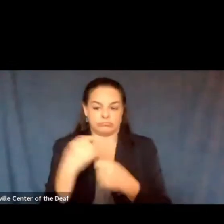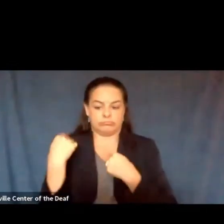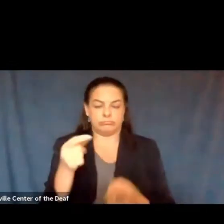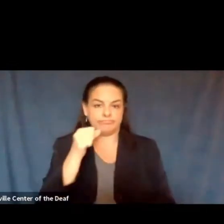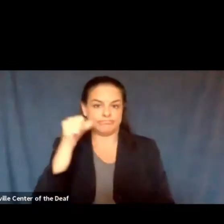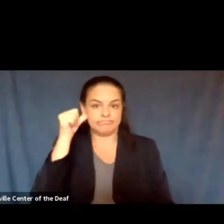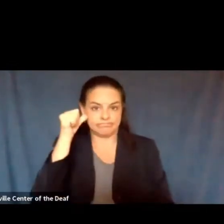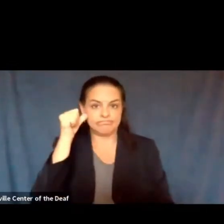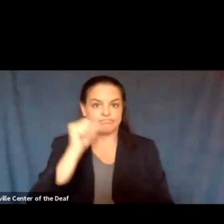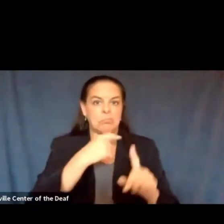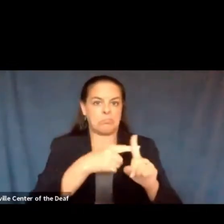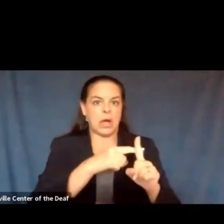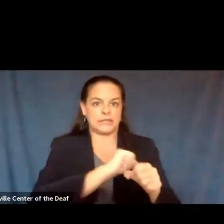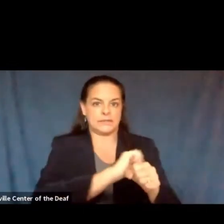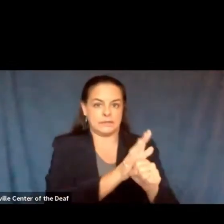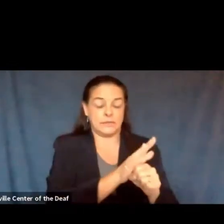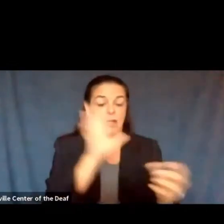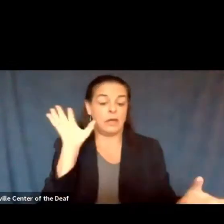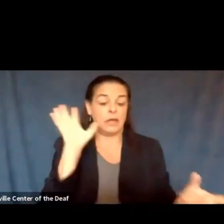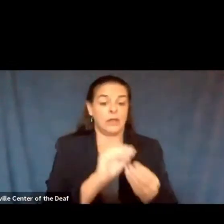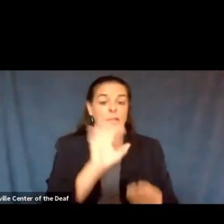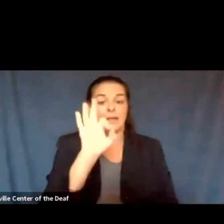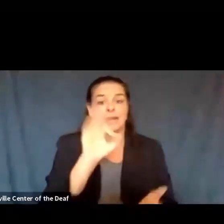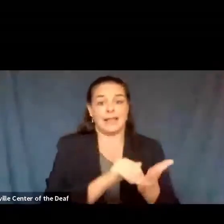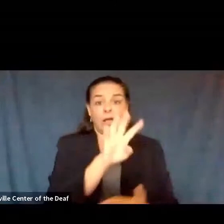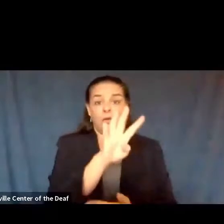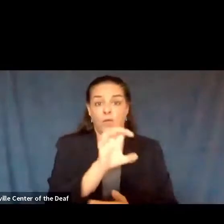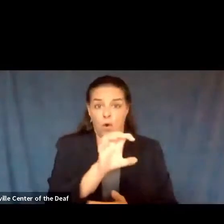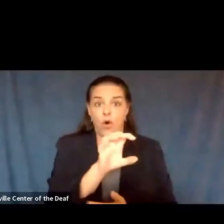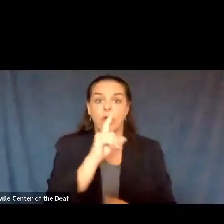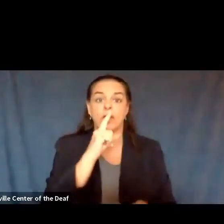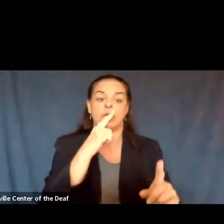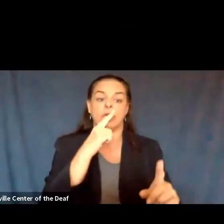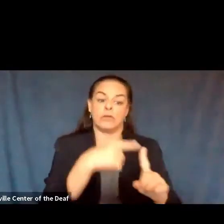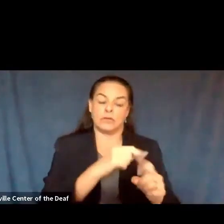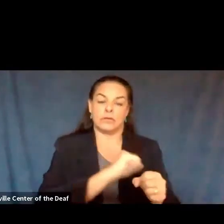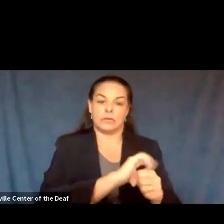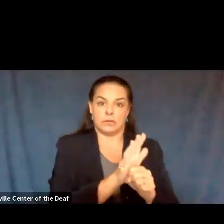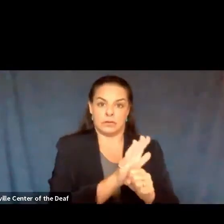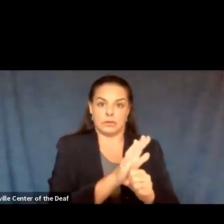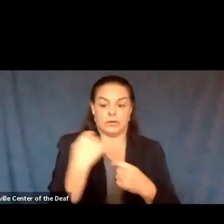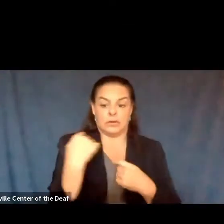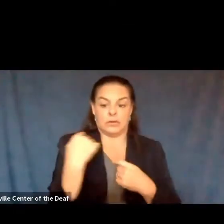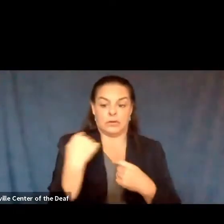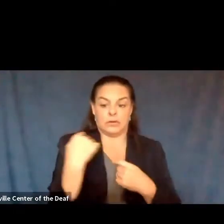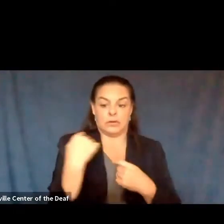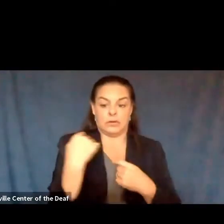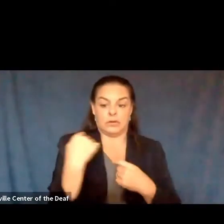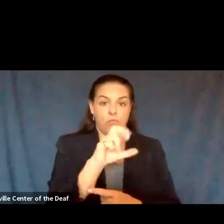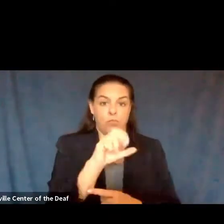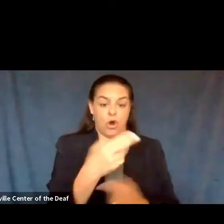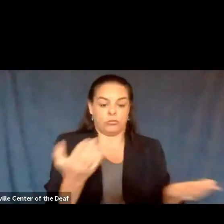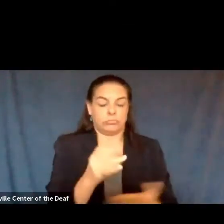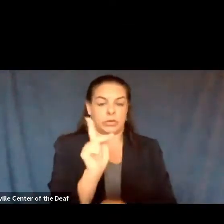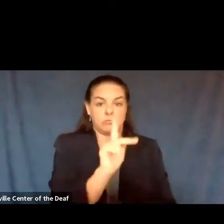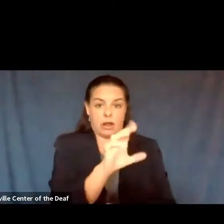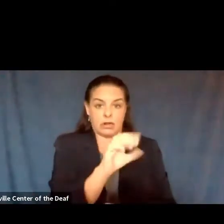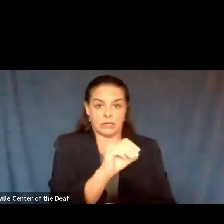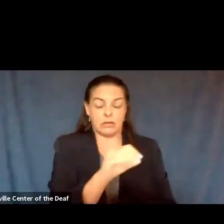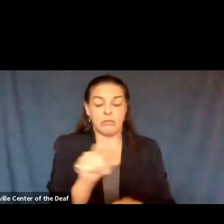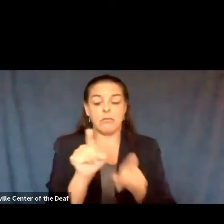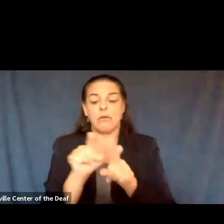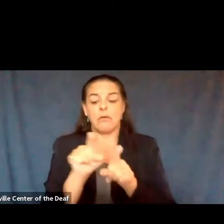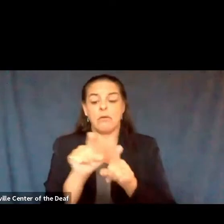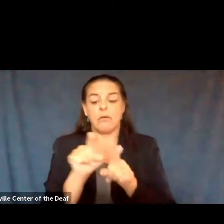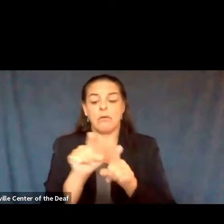report, giving us 9,400 confirmed cases of COVID-19 in Knox County since March. Additionally, we